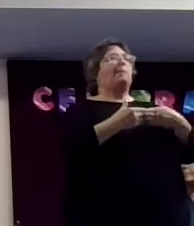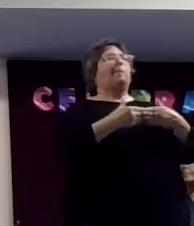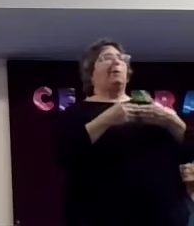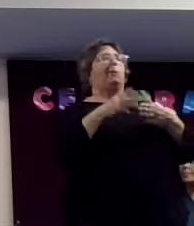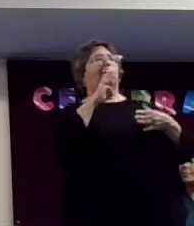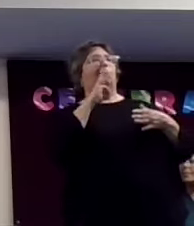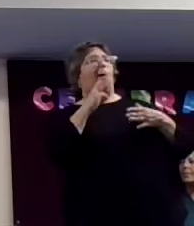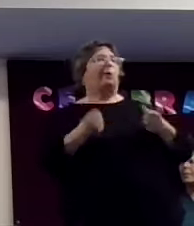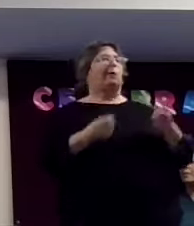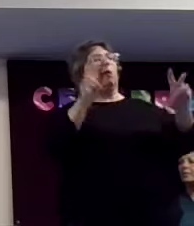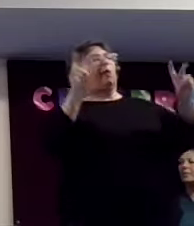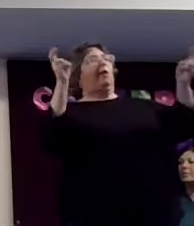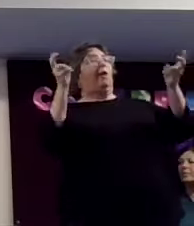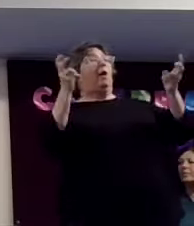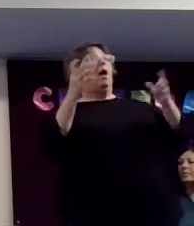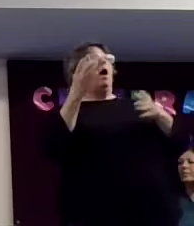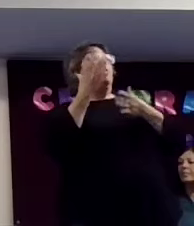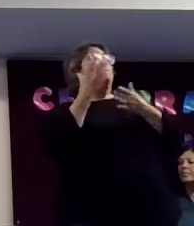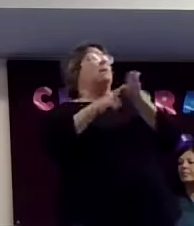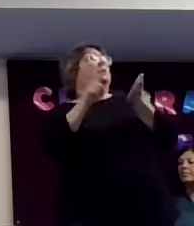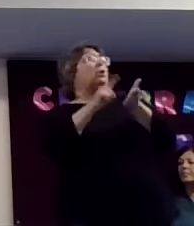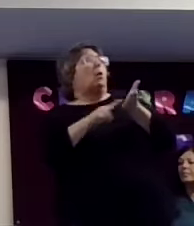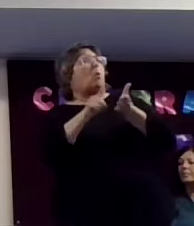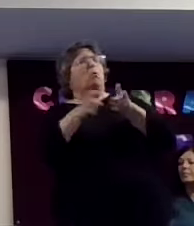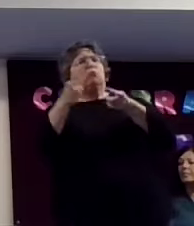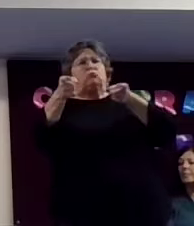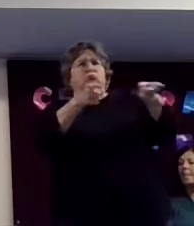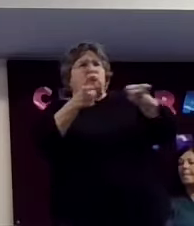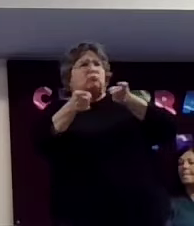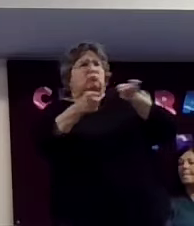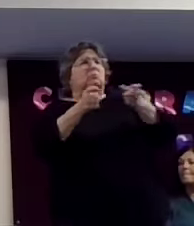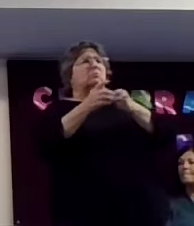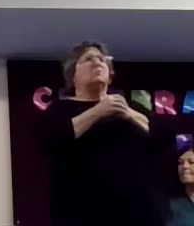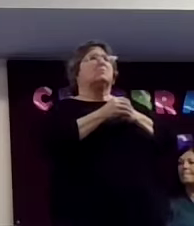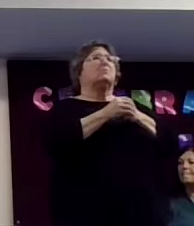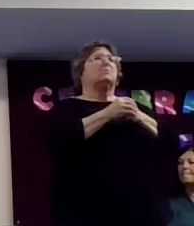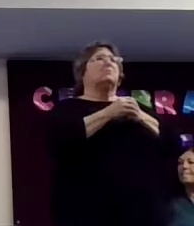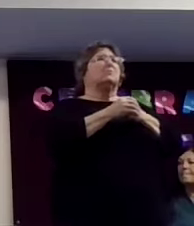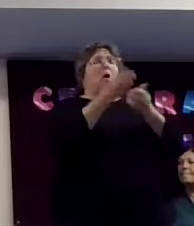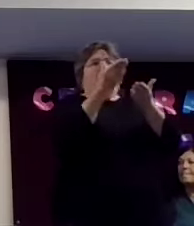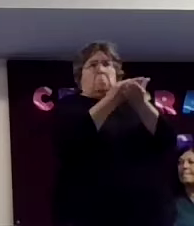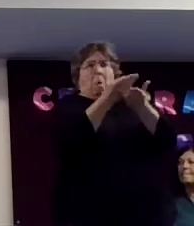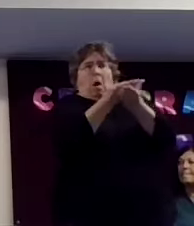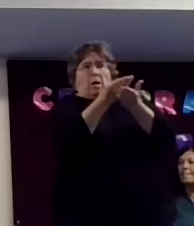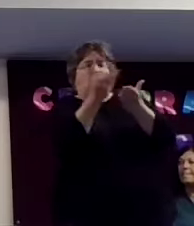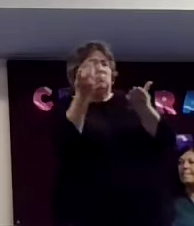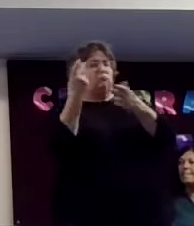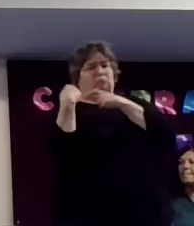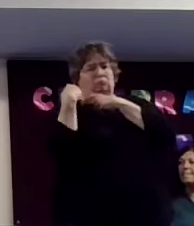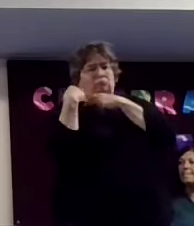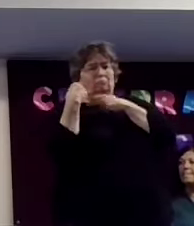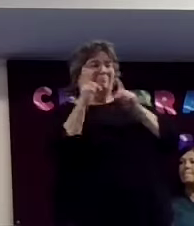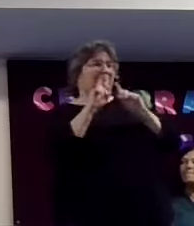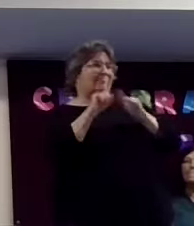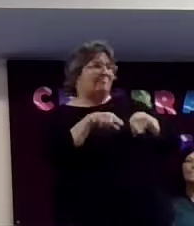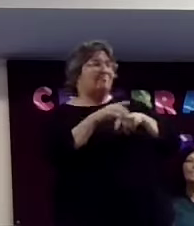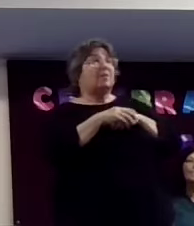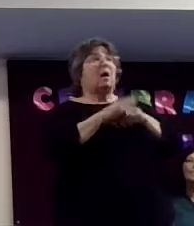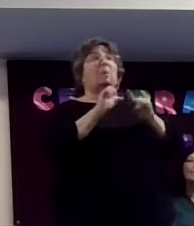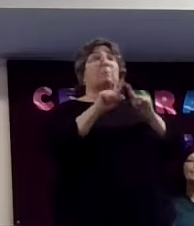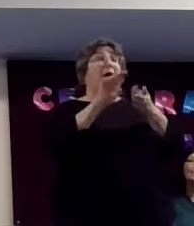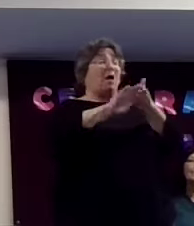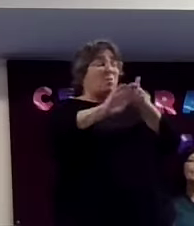There maybe needs to be some policing, some control over the fiduciary response of,